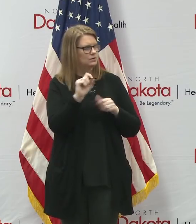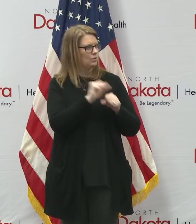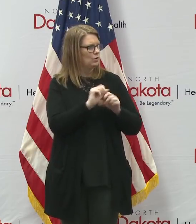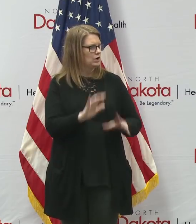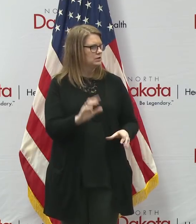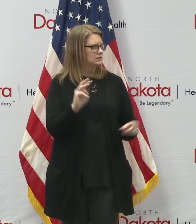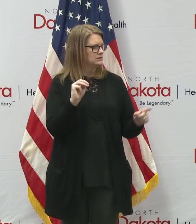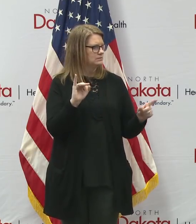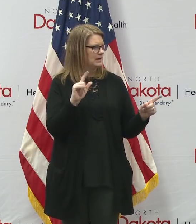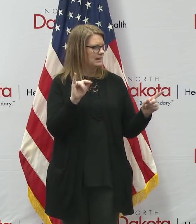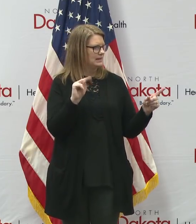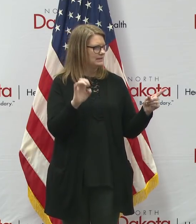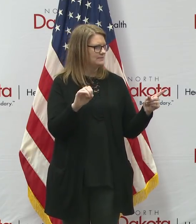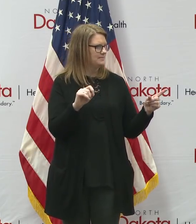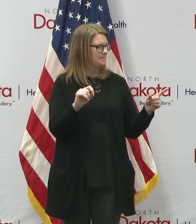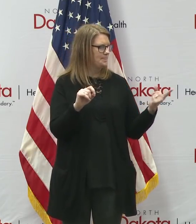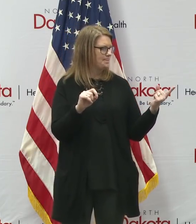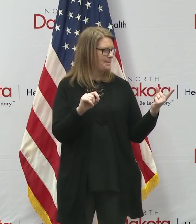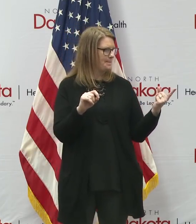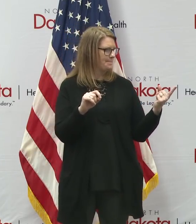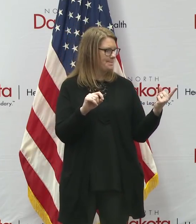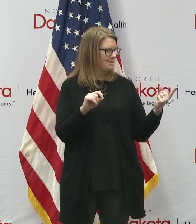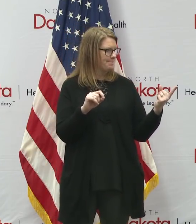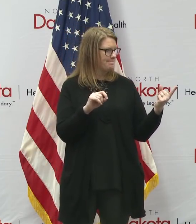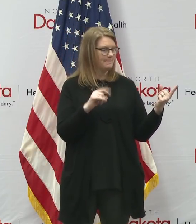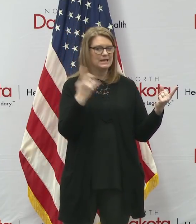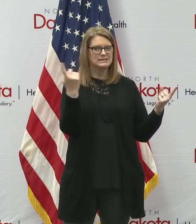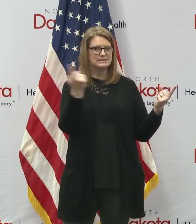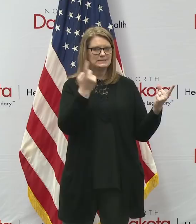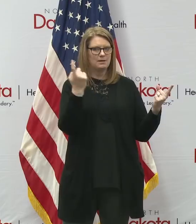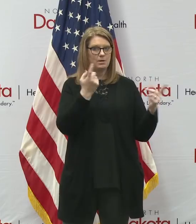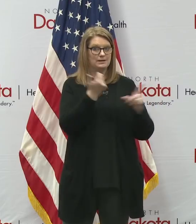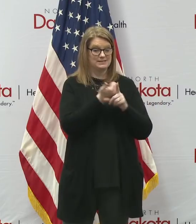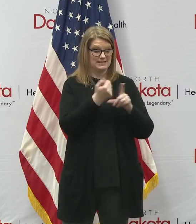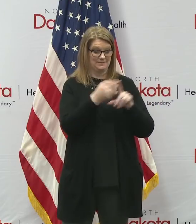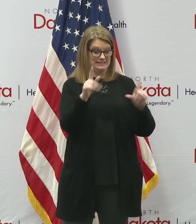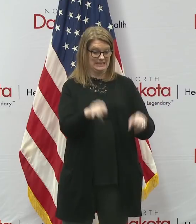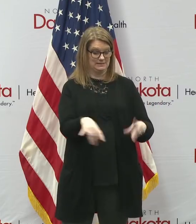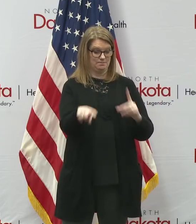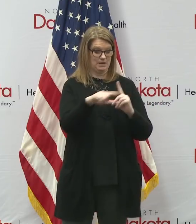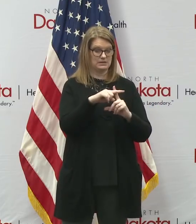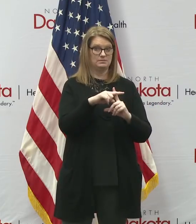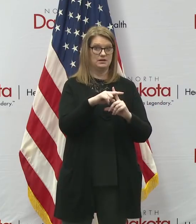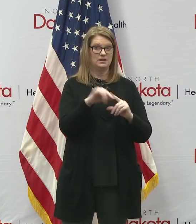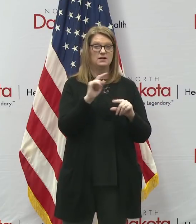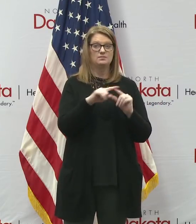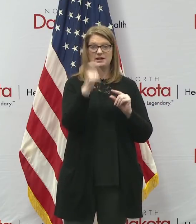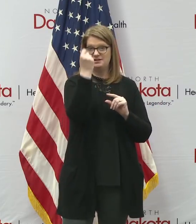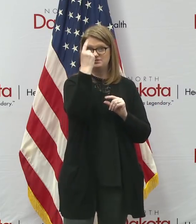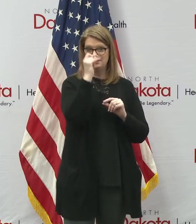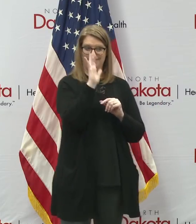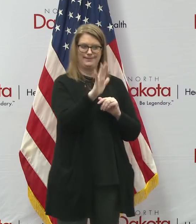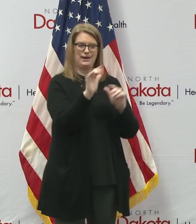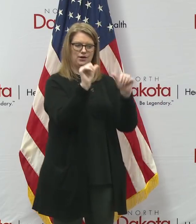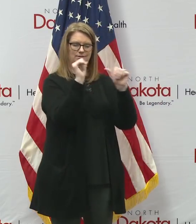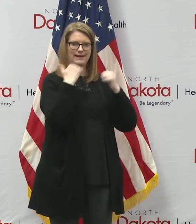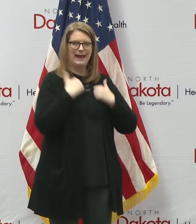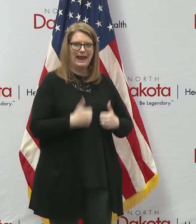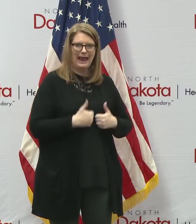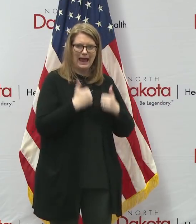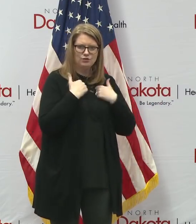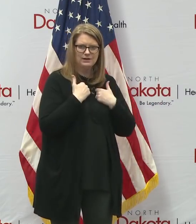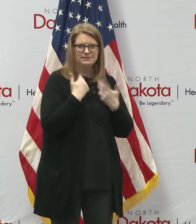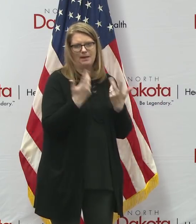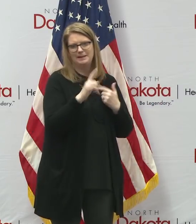Mylynn, any advice on that? Question was if we had somebody who tests positive but submitted their address, like Texas, if it's an out-of-state